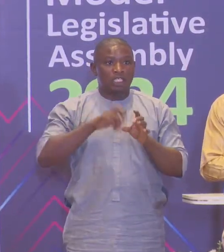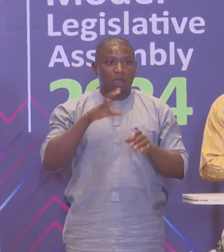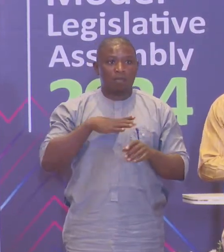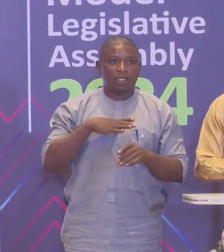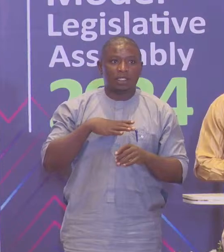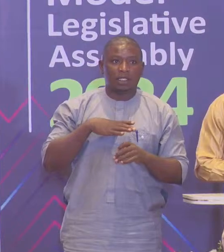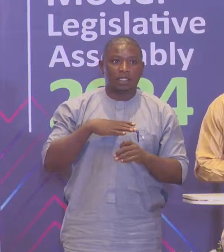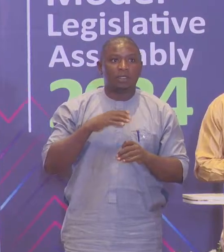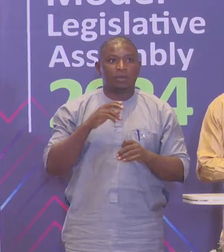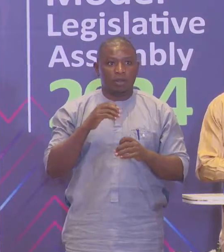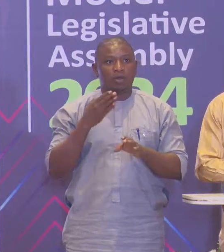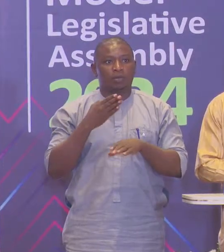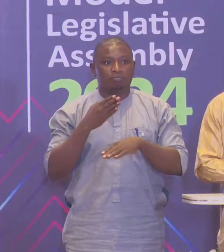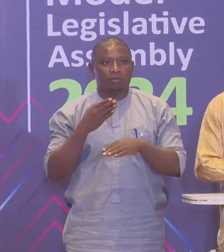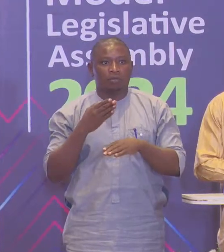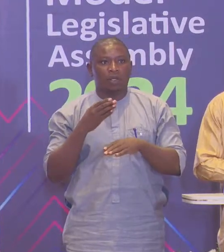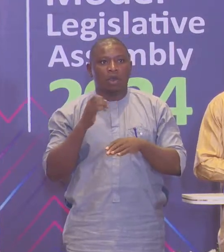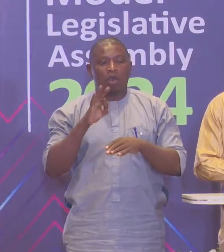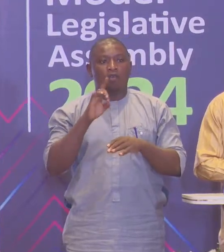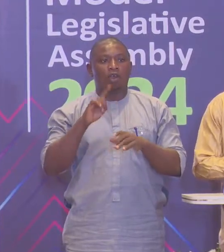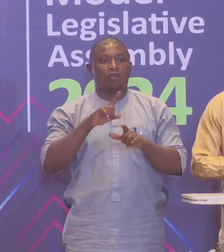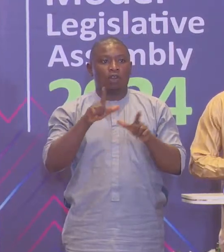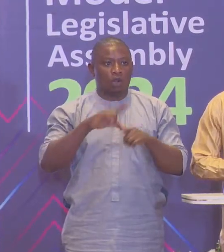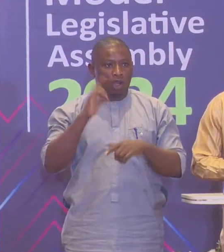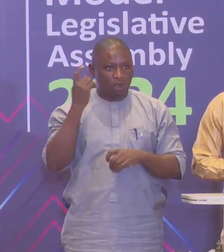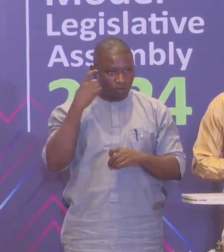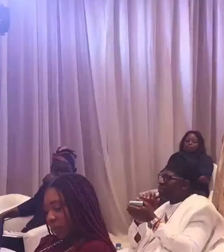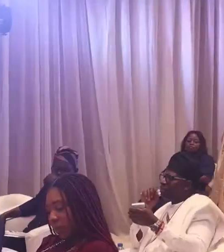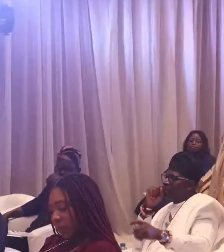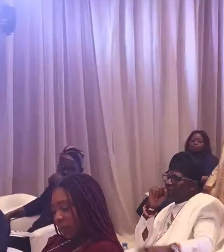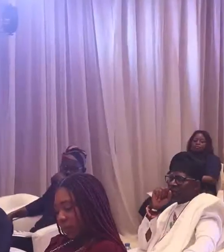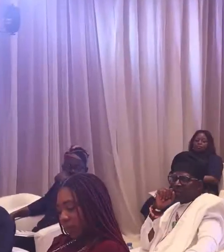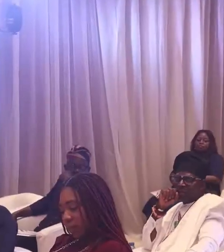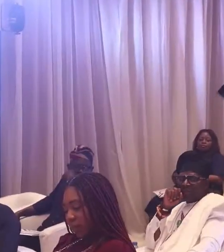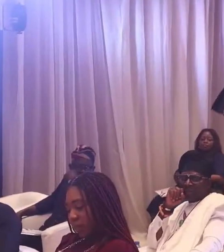Area in Bauchi State. Thank you so much, Honorable.